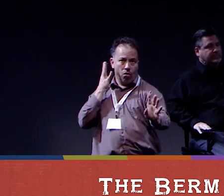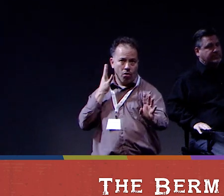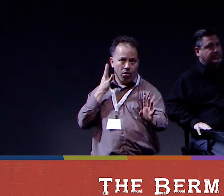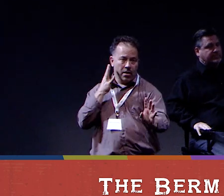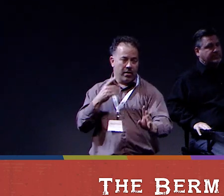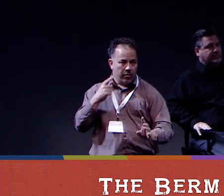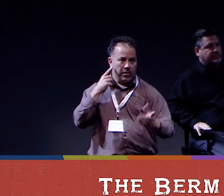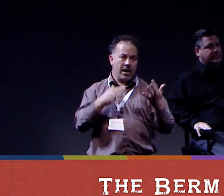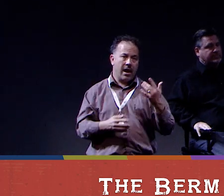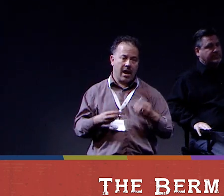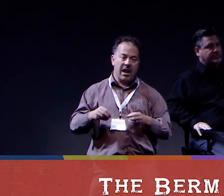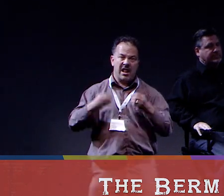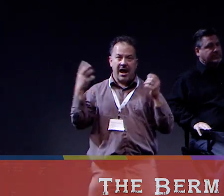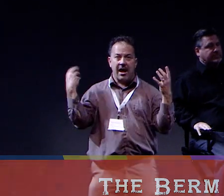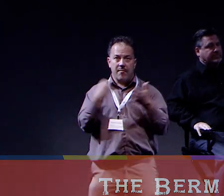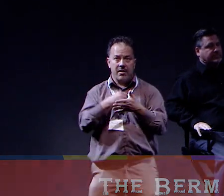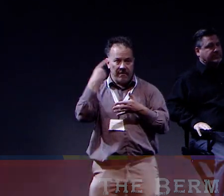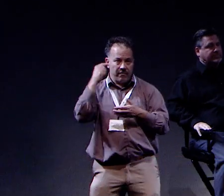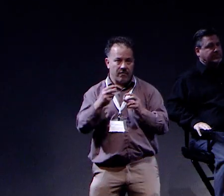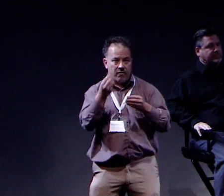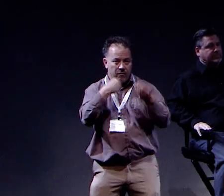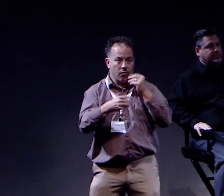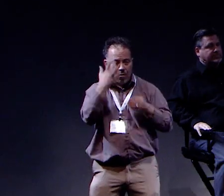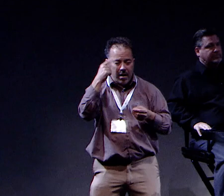food. Why? Because we're in the magic circle.